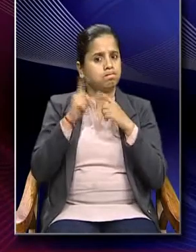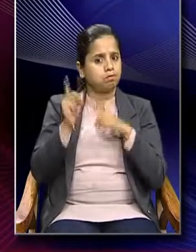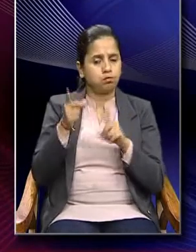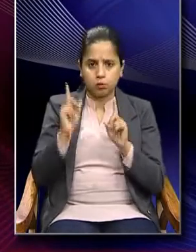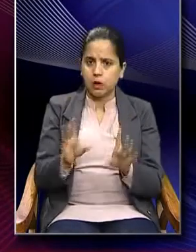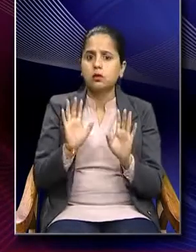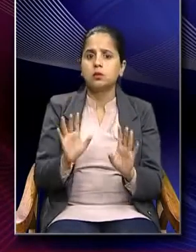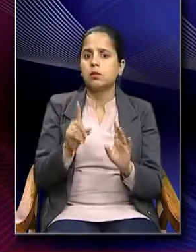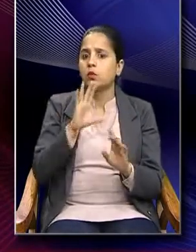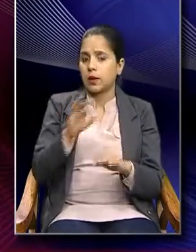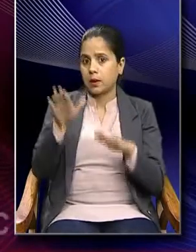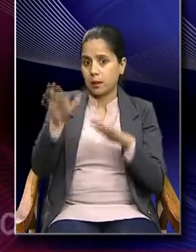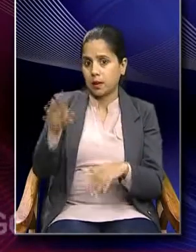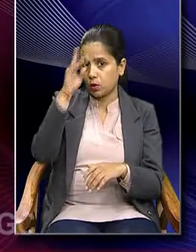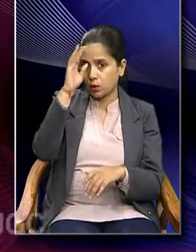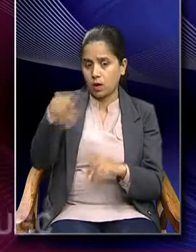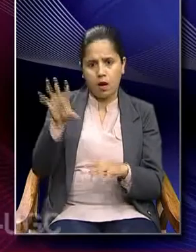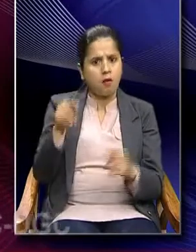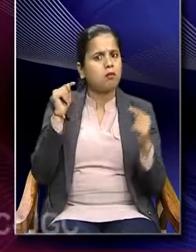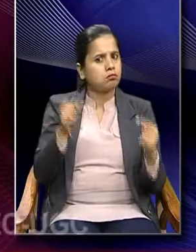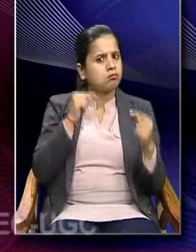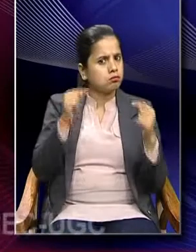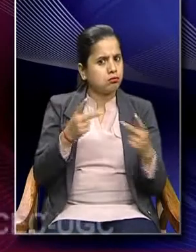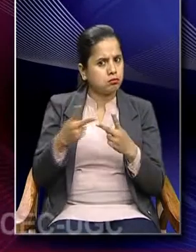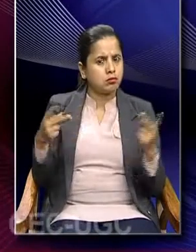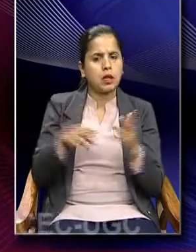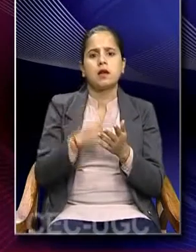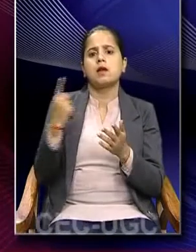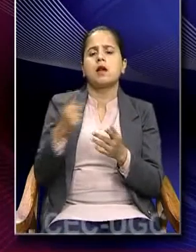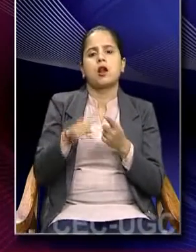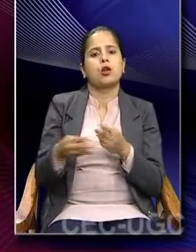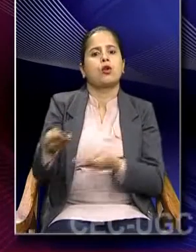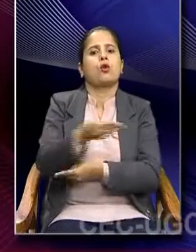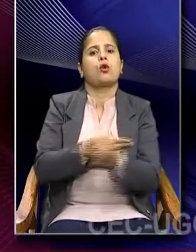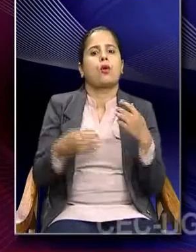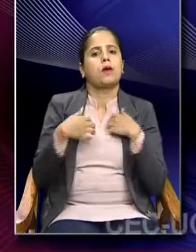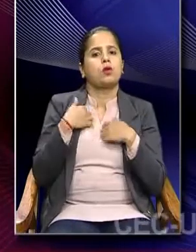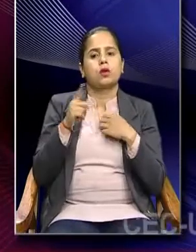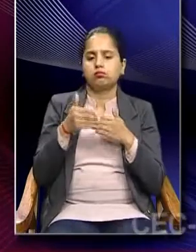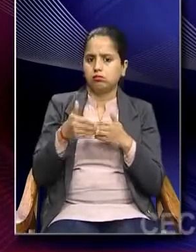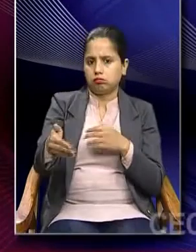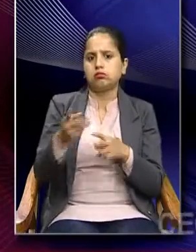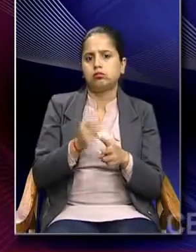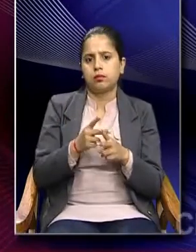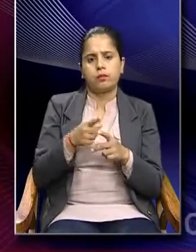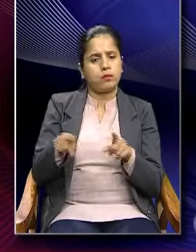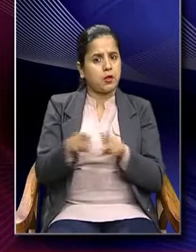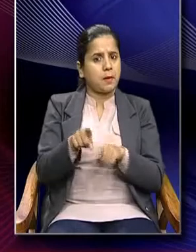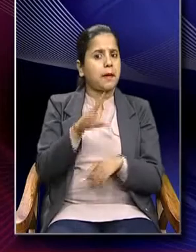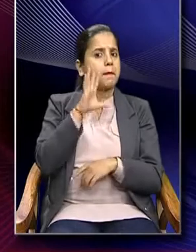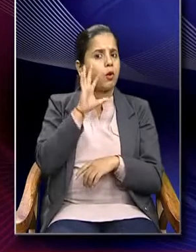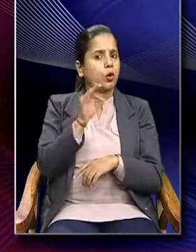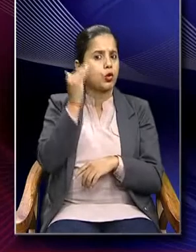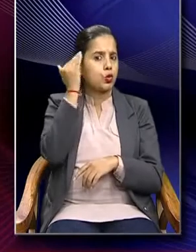of dependency theory, they argue that this national economic interest should be pursued. Now, this is also important to